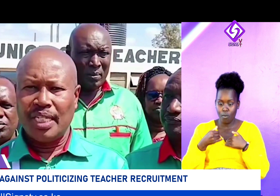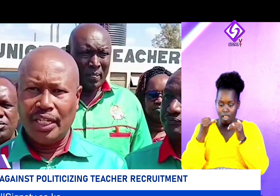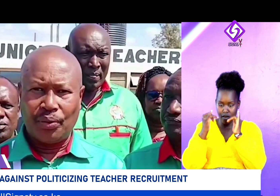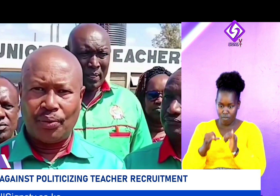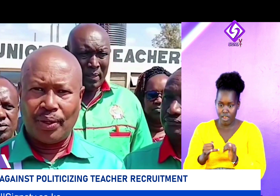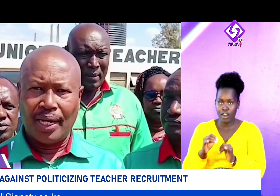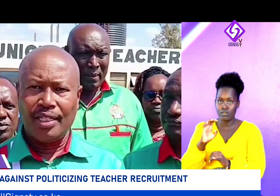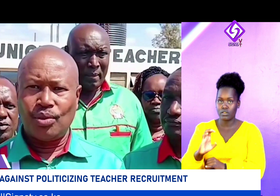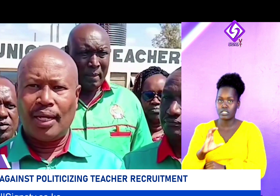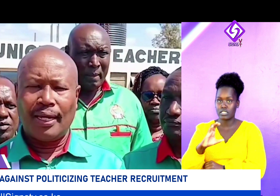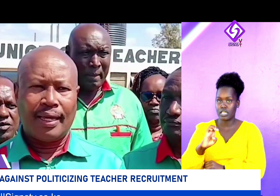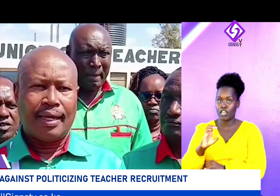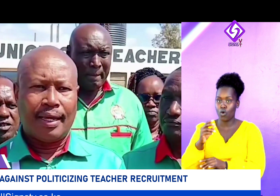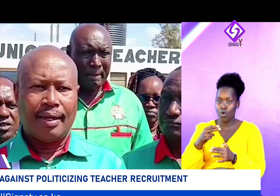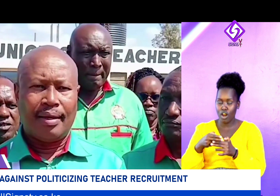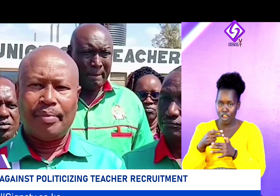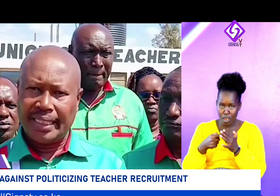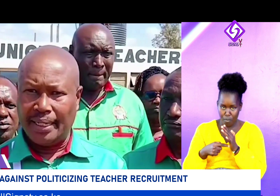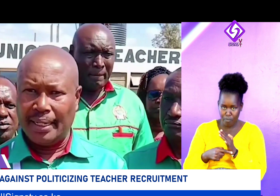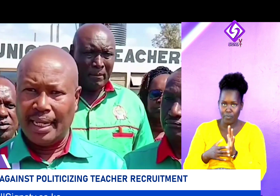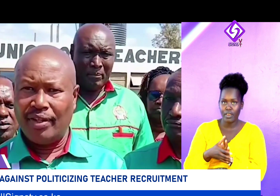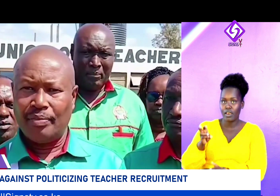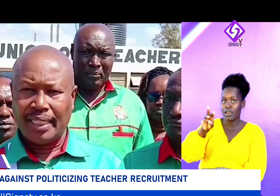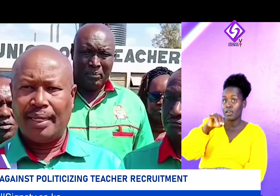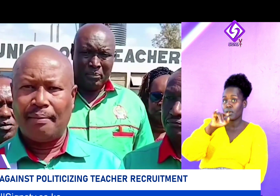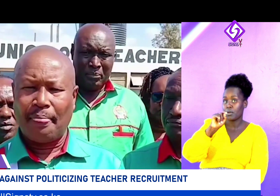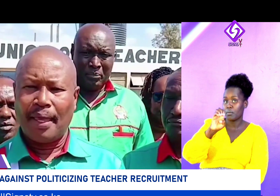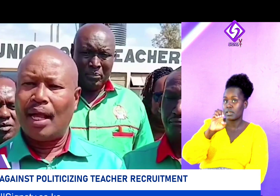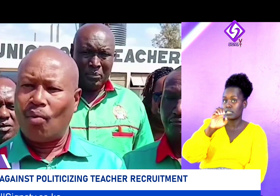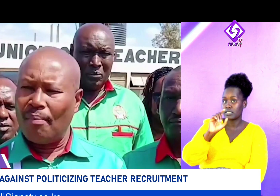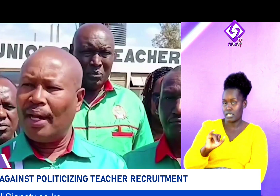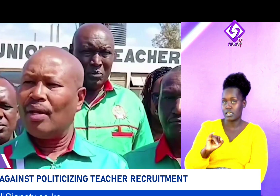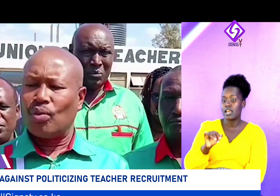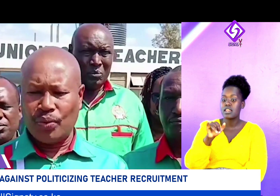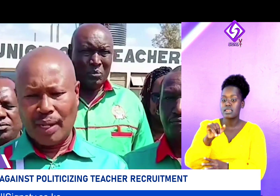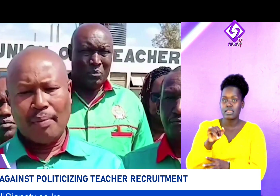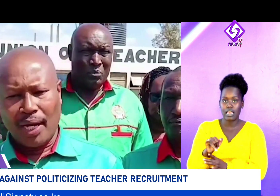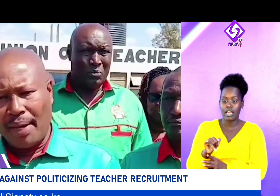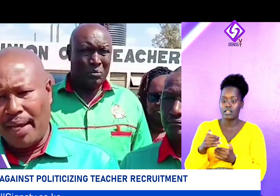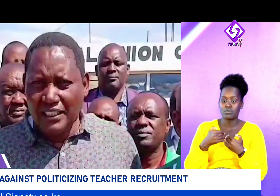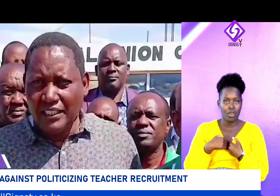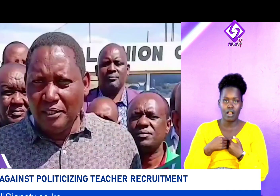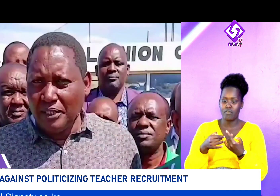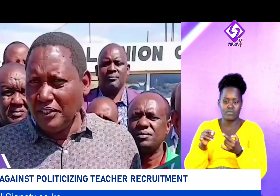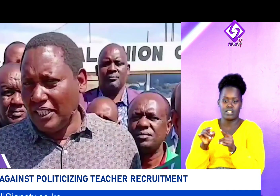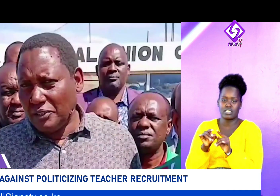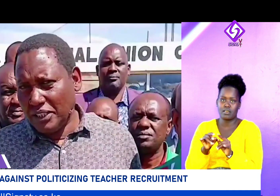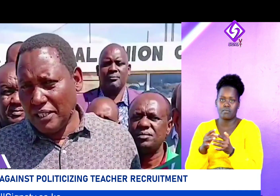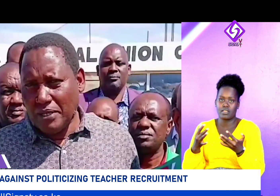CEO anaitwa Mitei, Evelyn Mitei, ya kwamba kusiwe na mambo kama hayo. We are only talking about